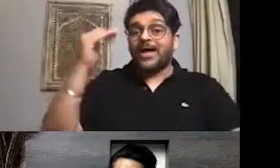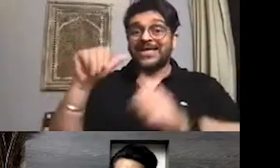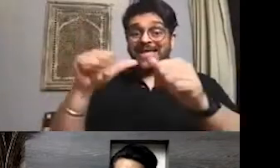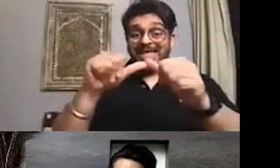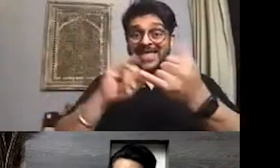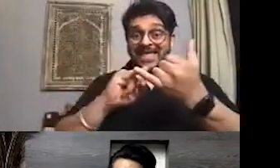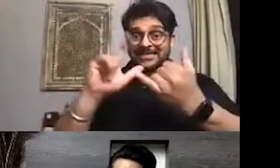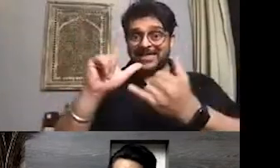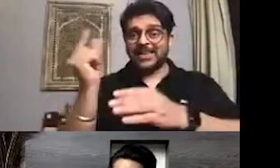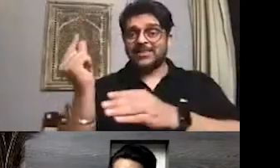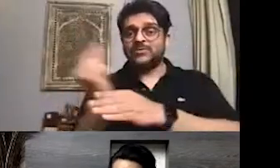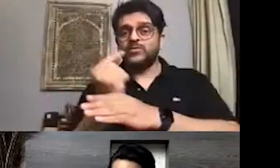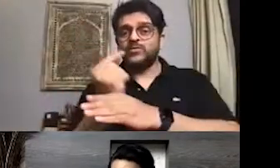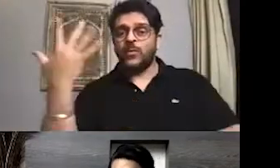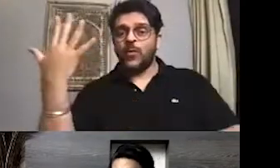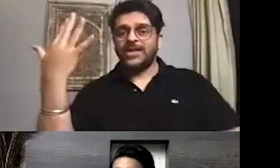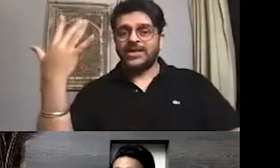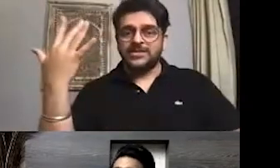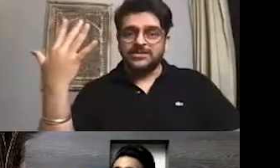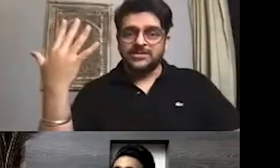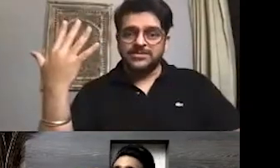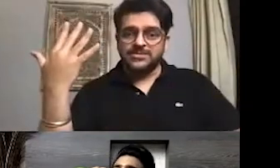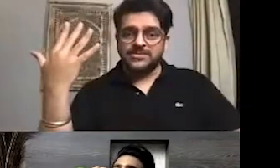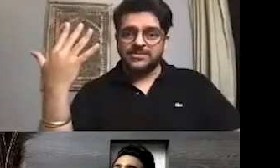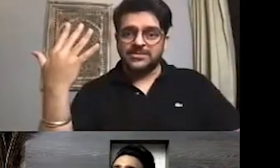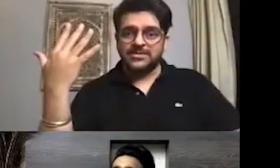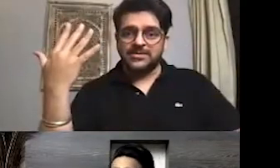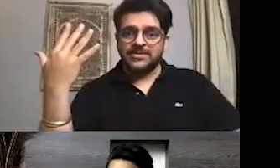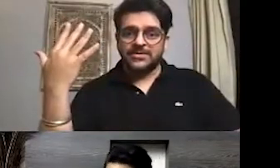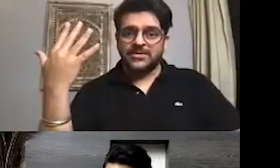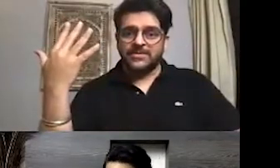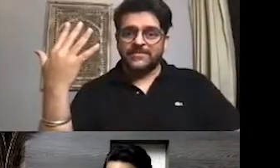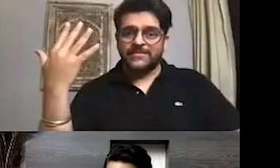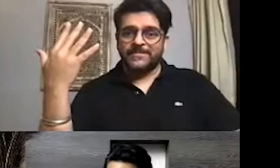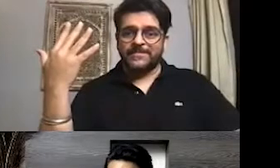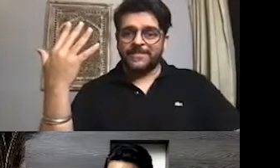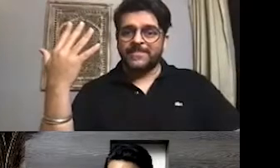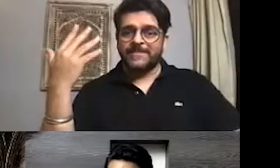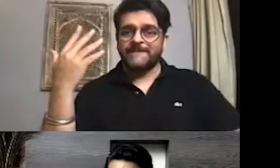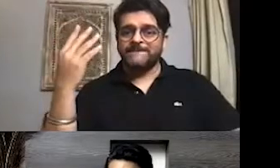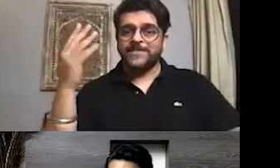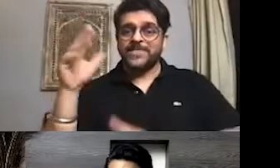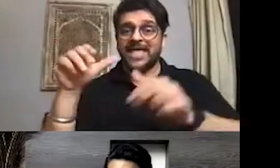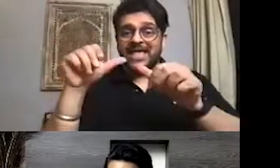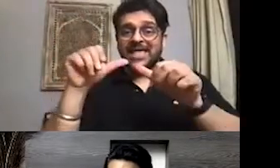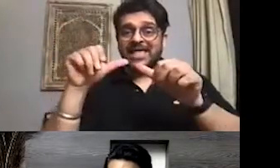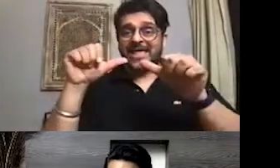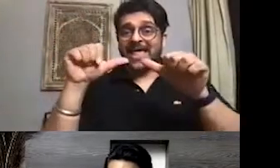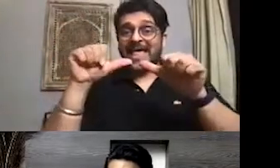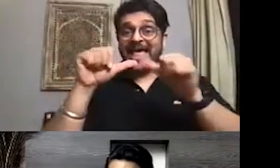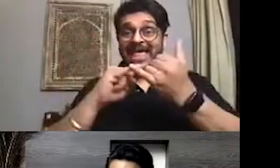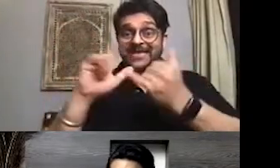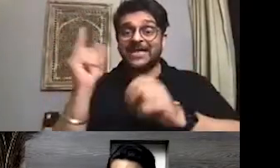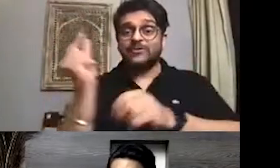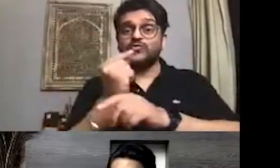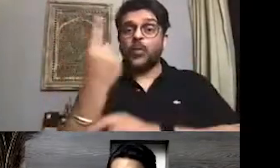the deaf people, Indian deaf people who are using American Sign Language. here in India.